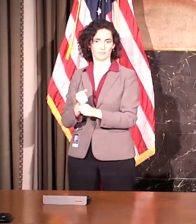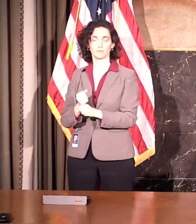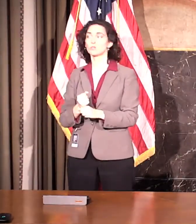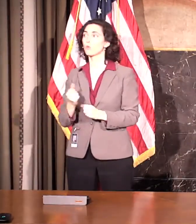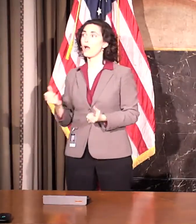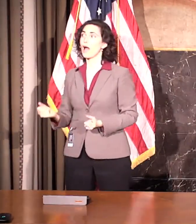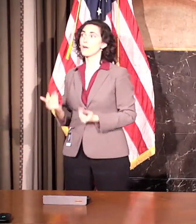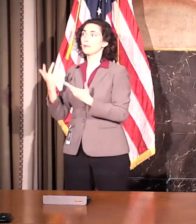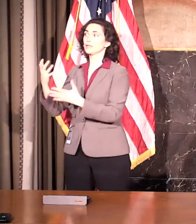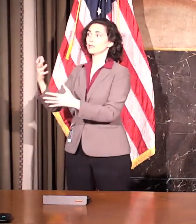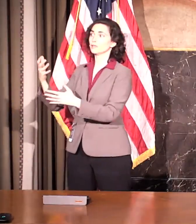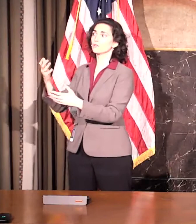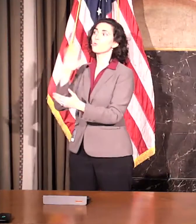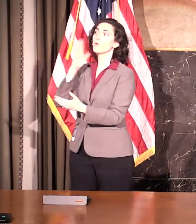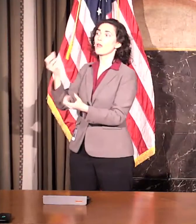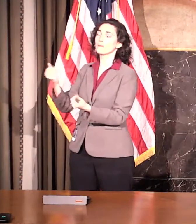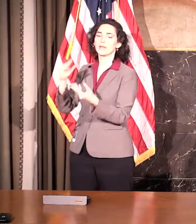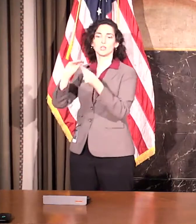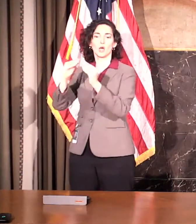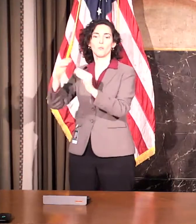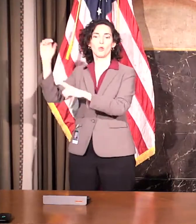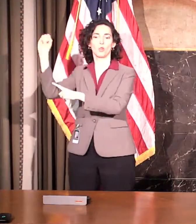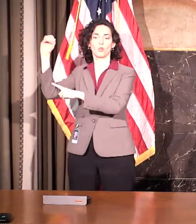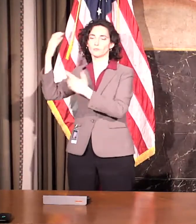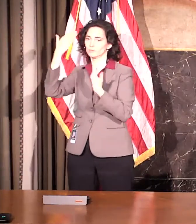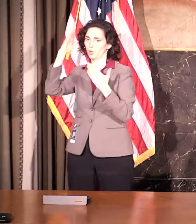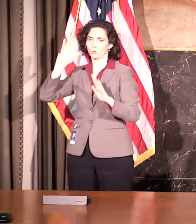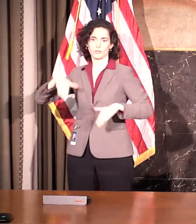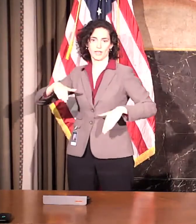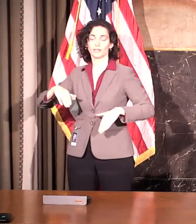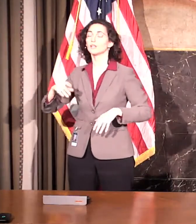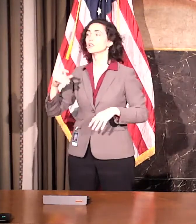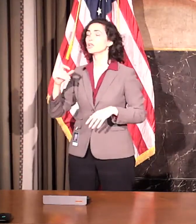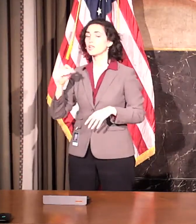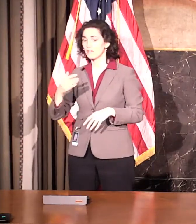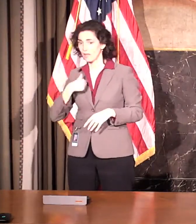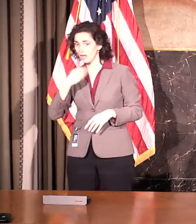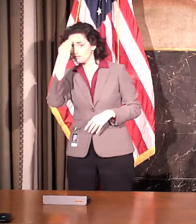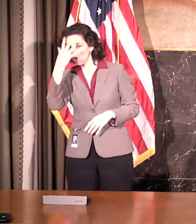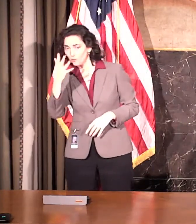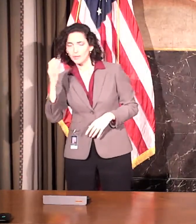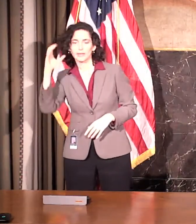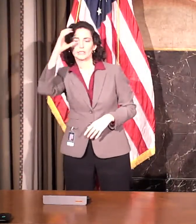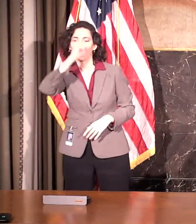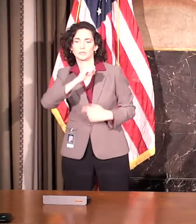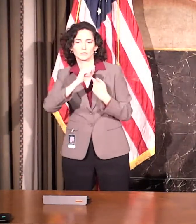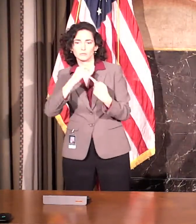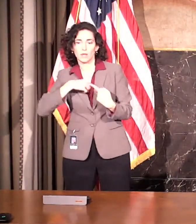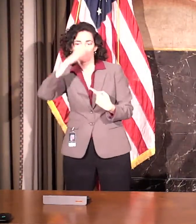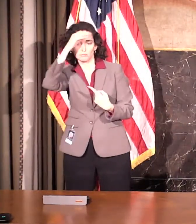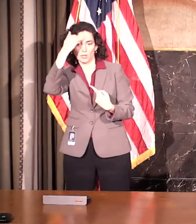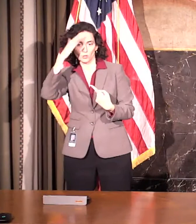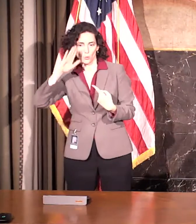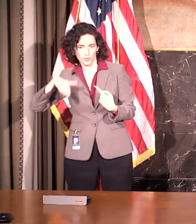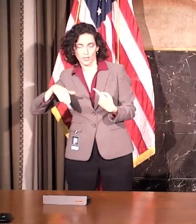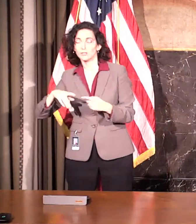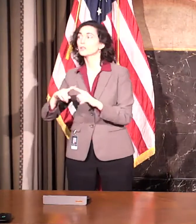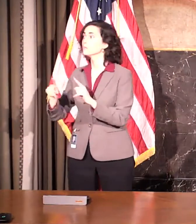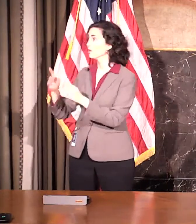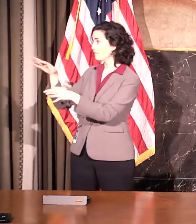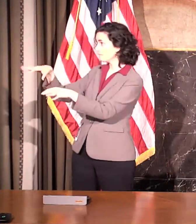guessing if we tried to tell you exactly how much of each type of vaccine that we're going to be receiving, but we'll make sure that you all